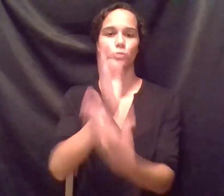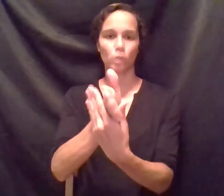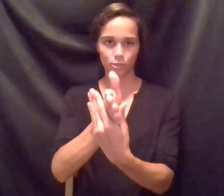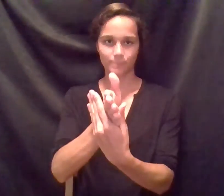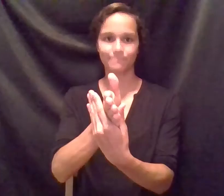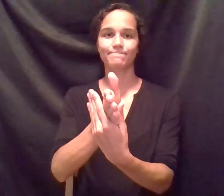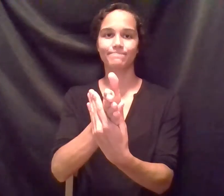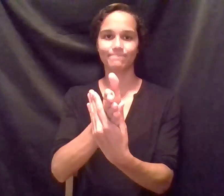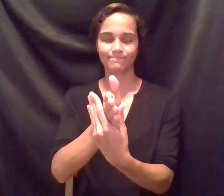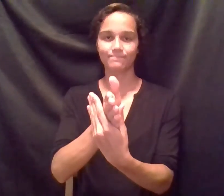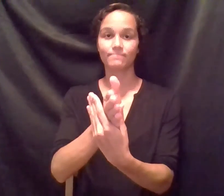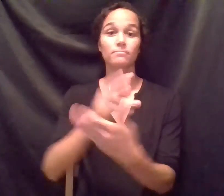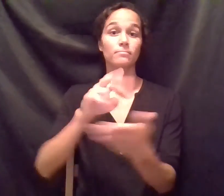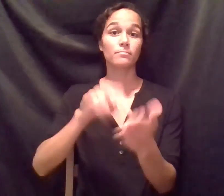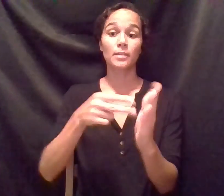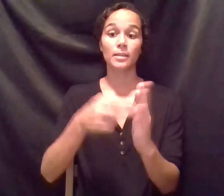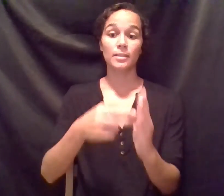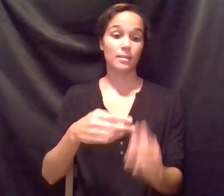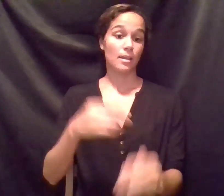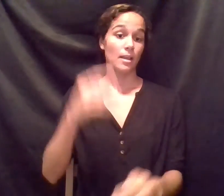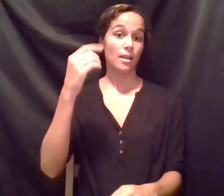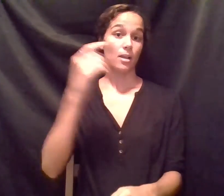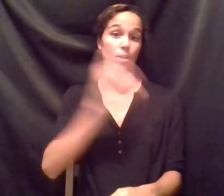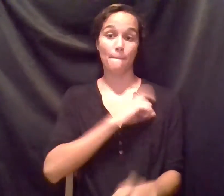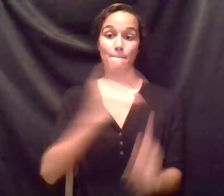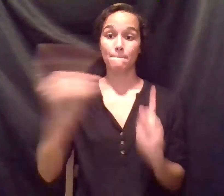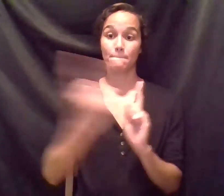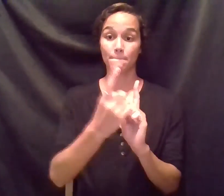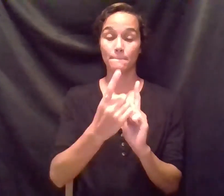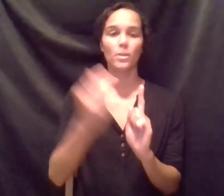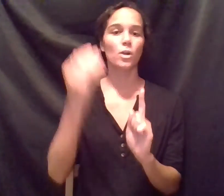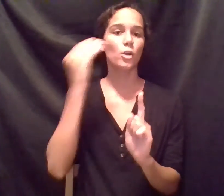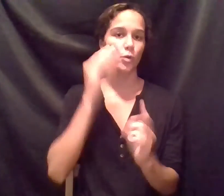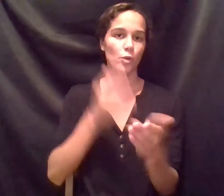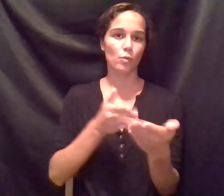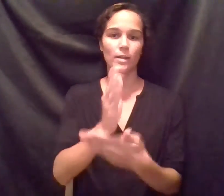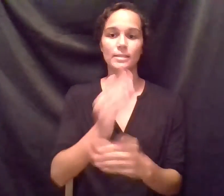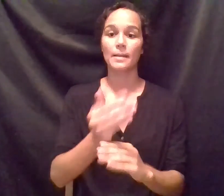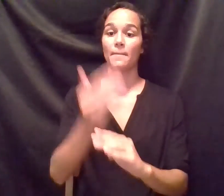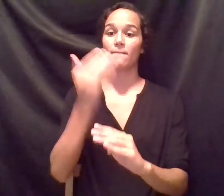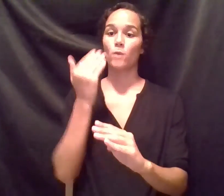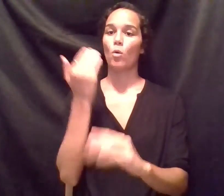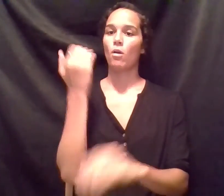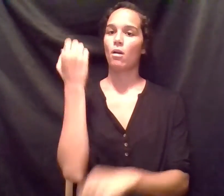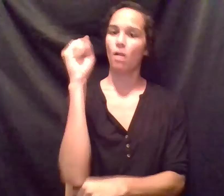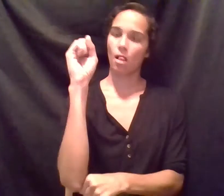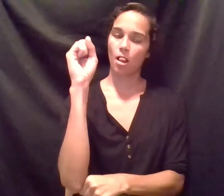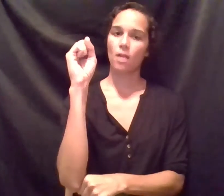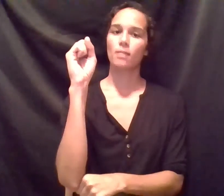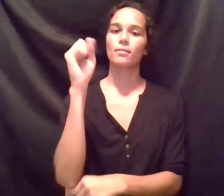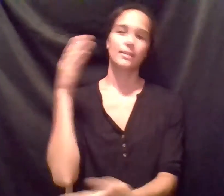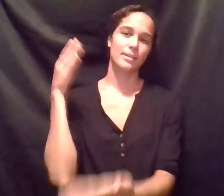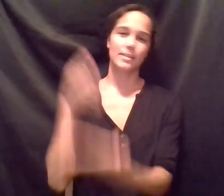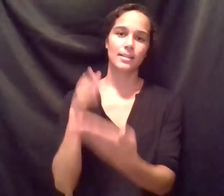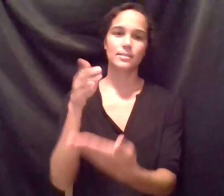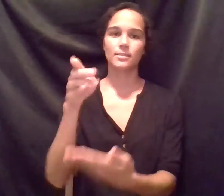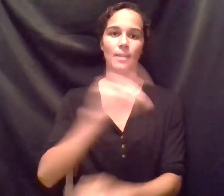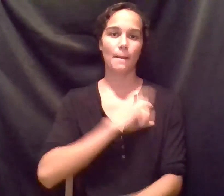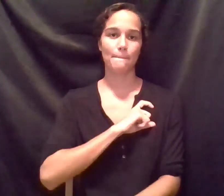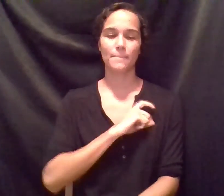rights before you exercise them. It's very, very serious, okay? Don't pretend to